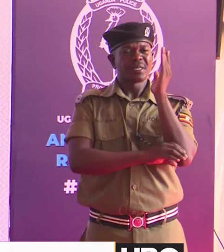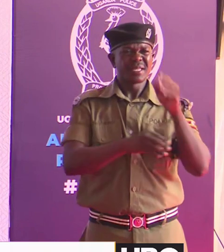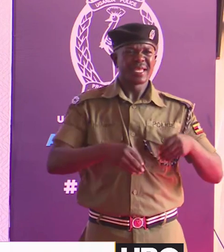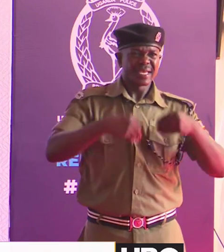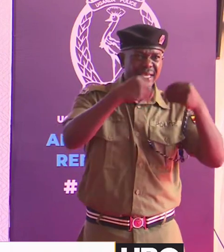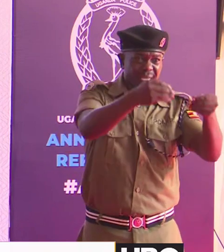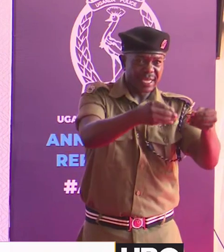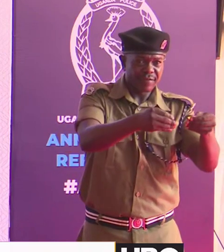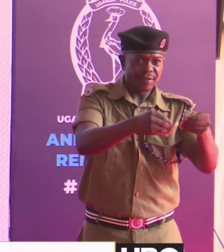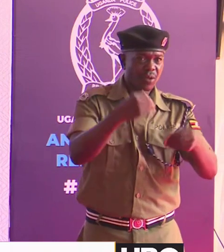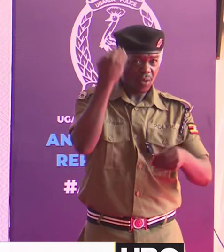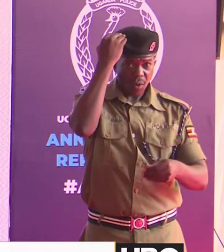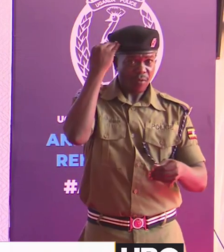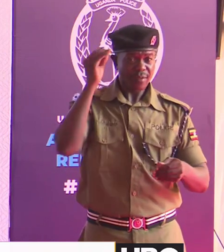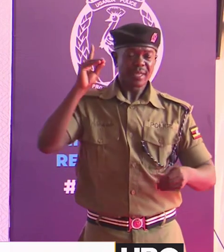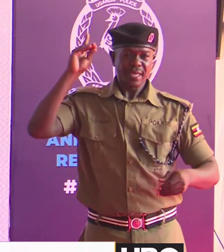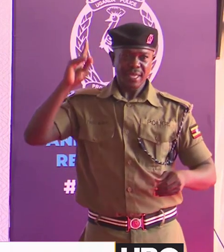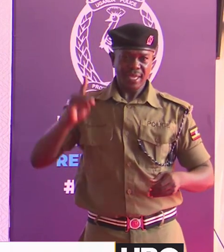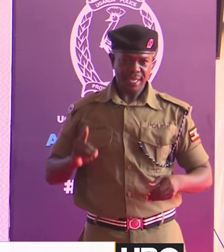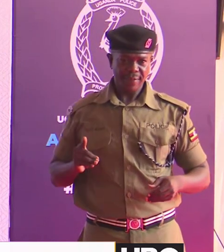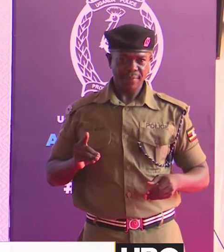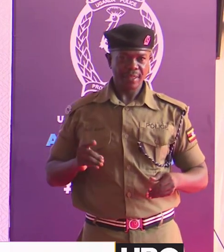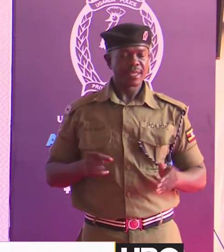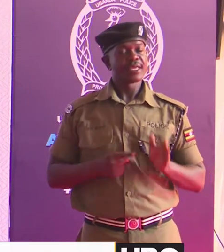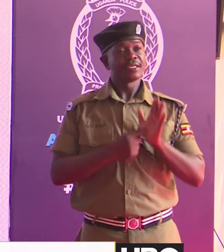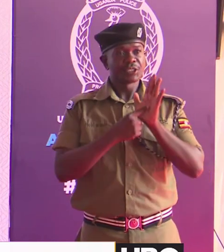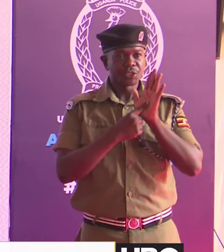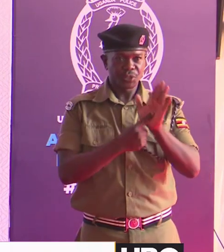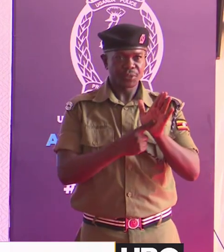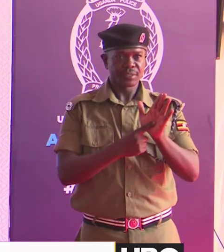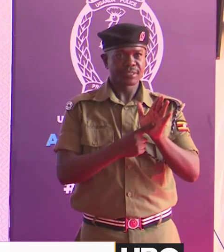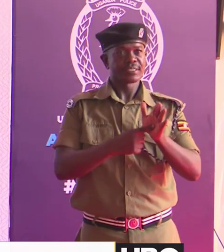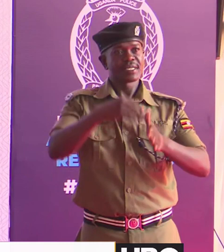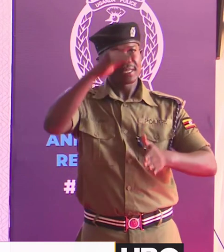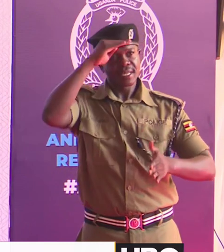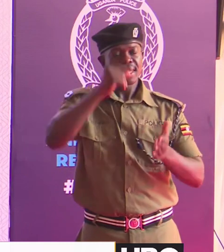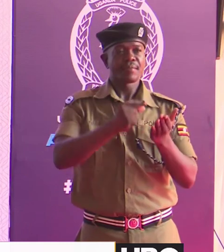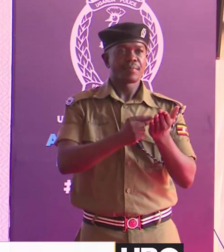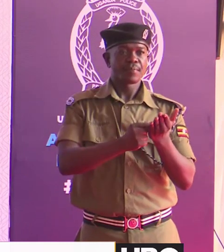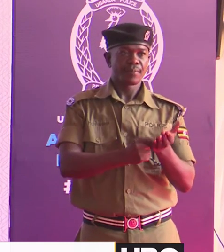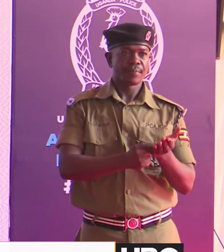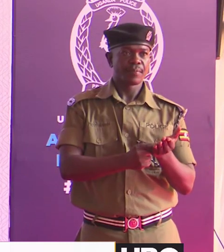courts marks a significant milestone for the Uganda Police Force.